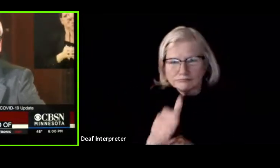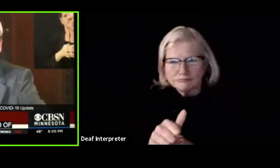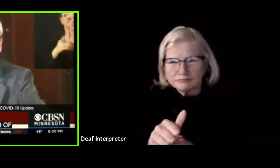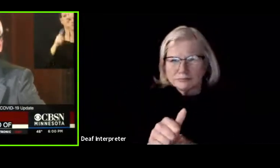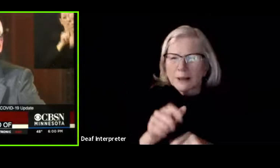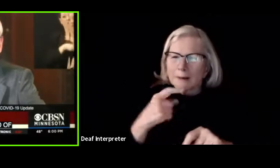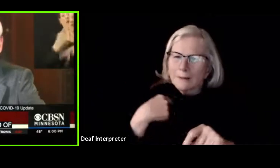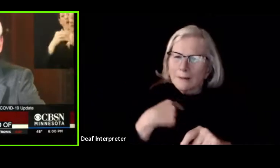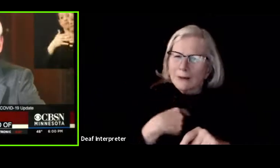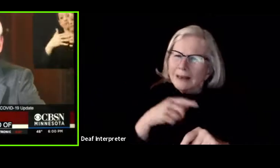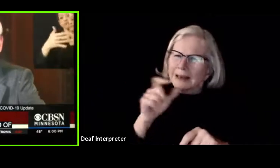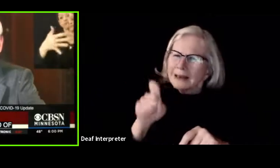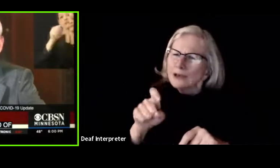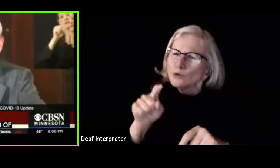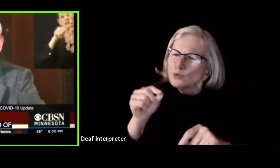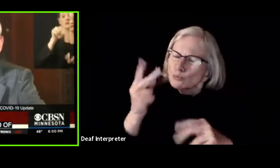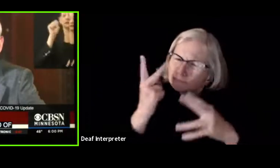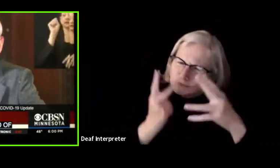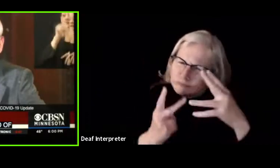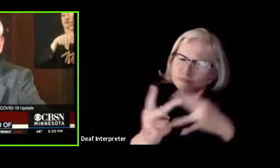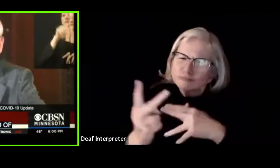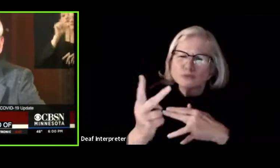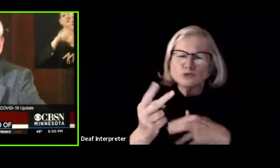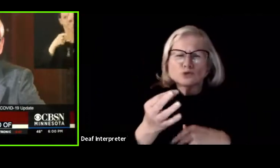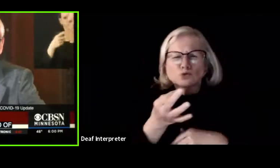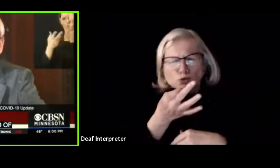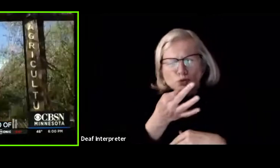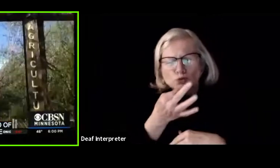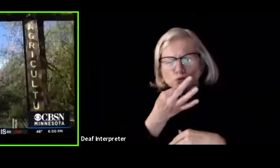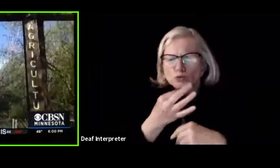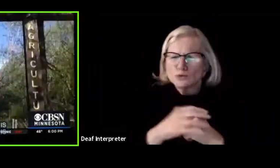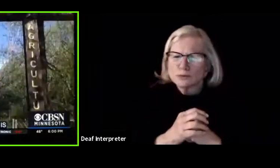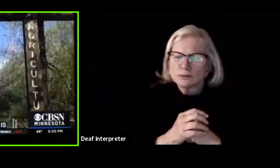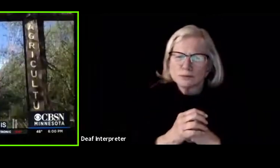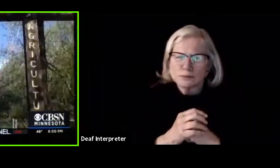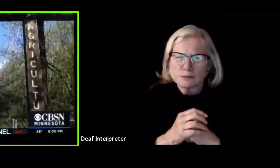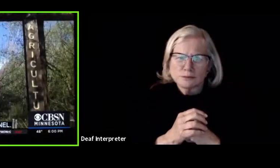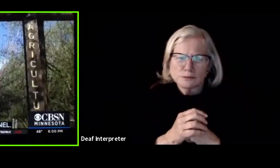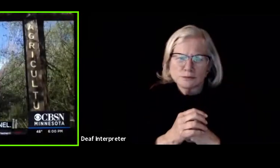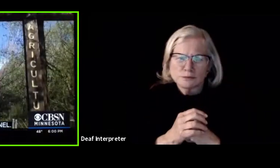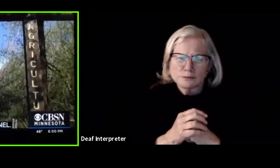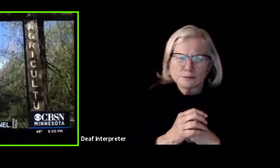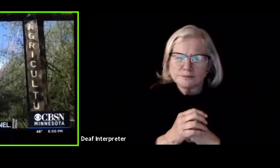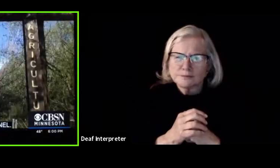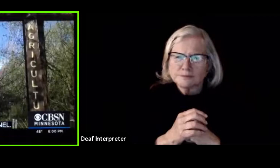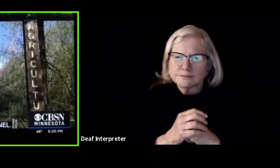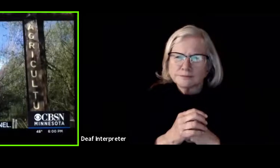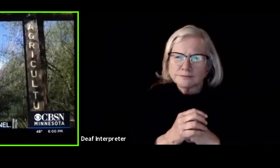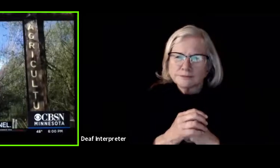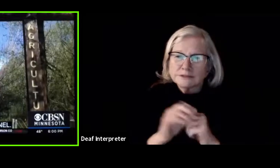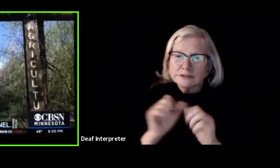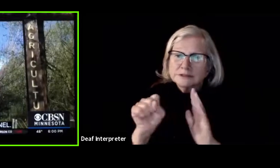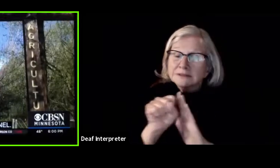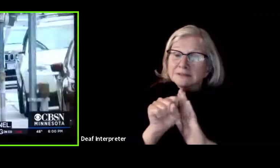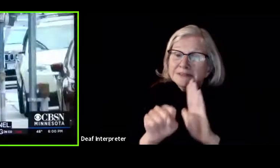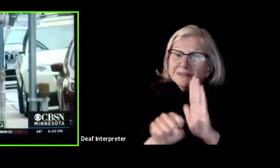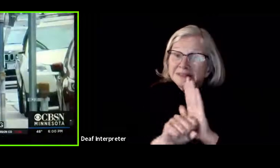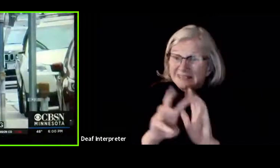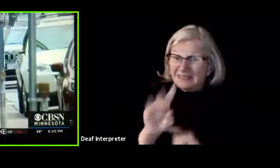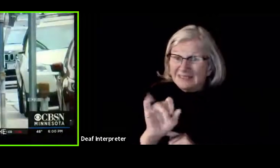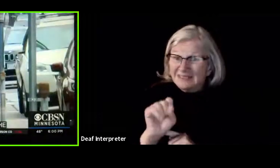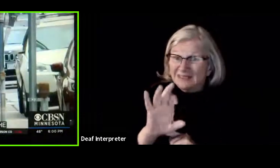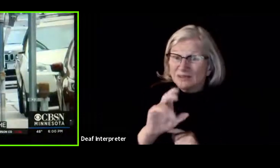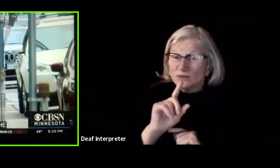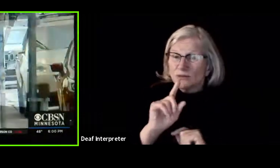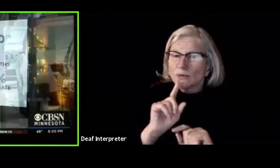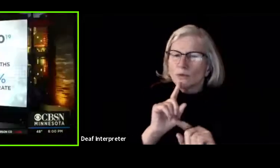promising reports of vaccines on the horizon in the new year. Wisconsin reported another daily high of nearly